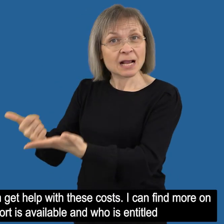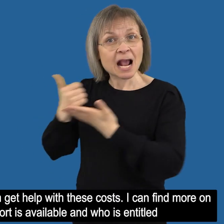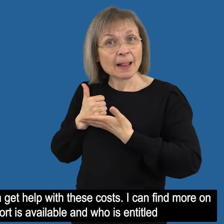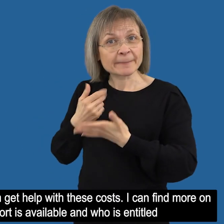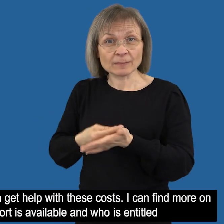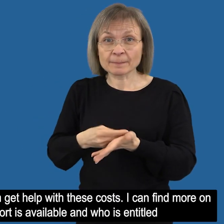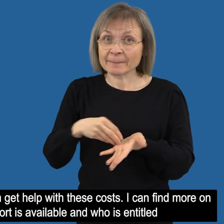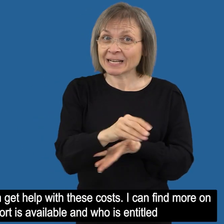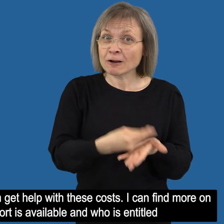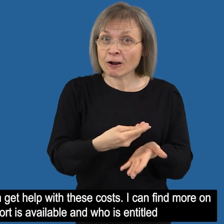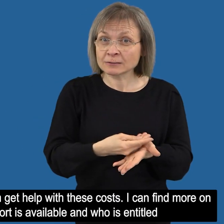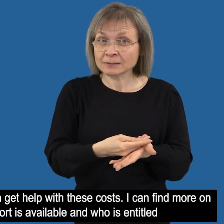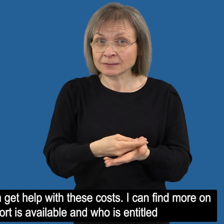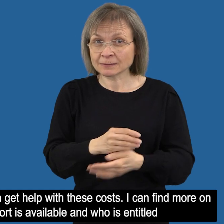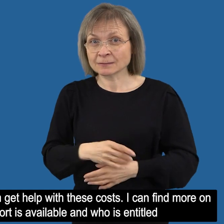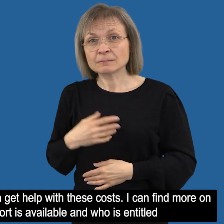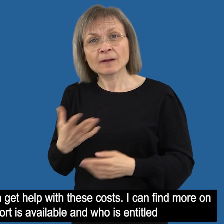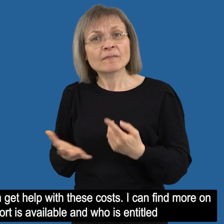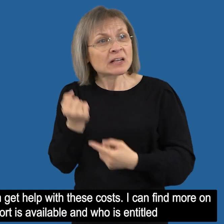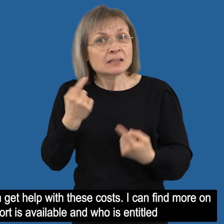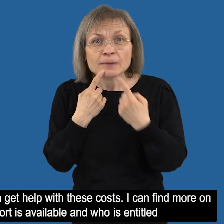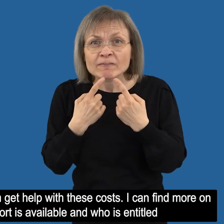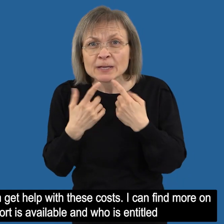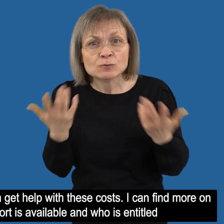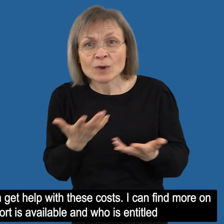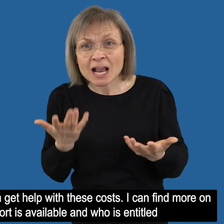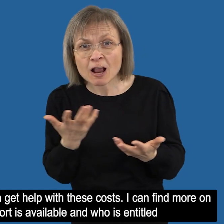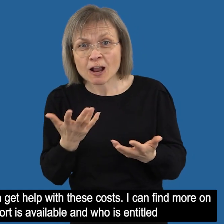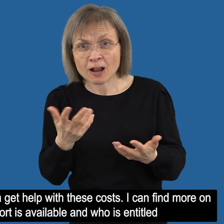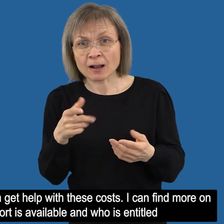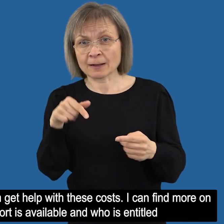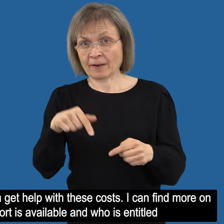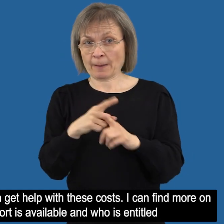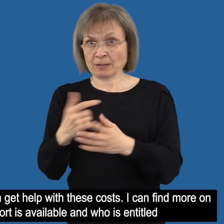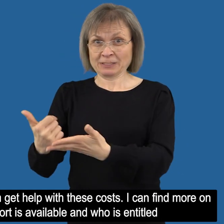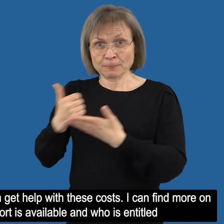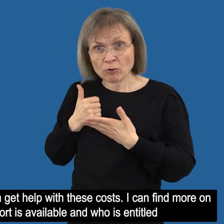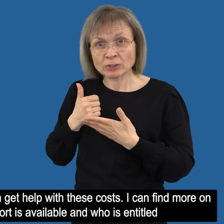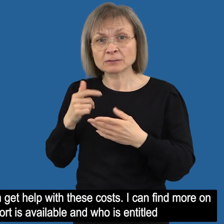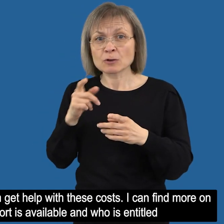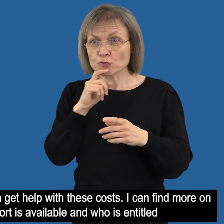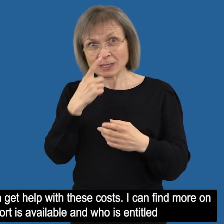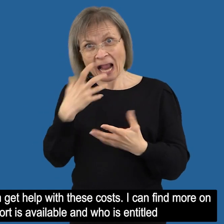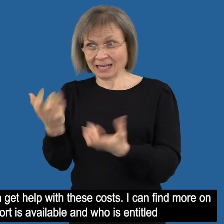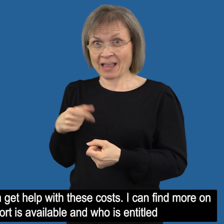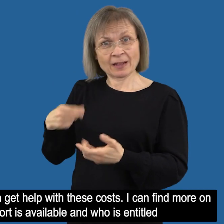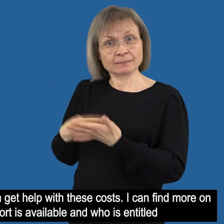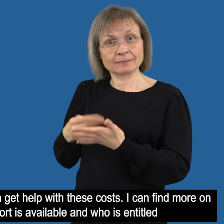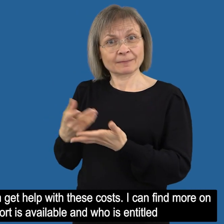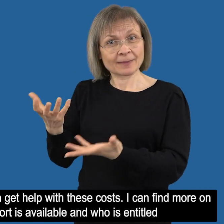In some cases, I can get help with these costs. I can find more on what support is available and who is entitled to help